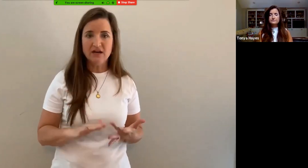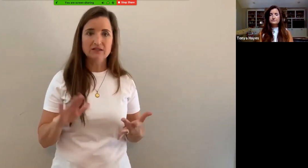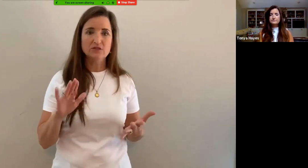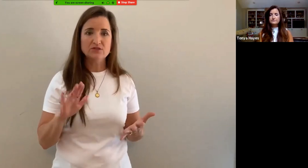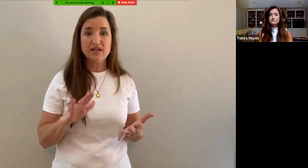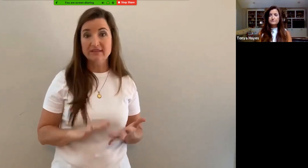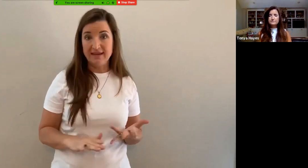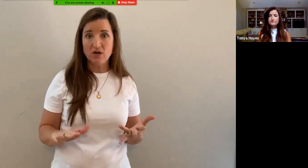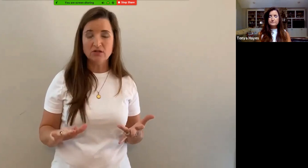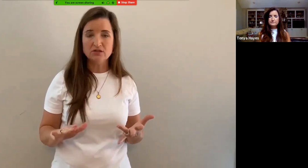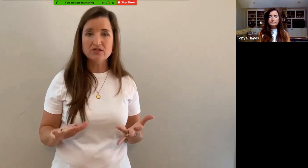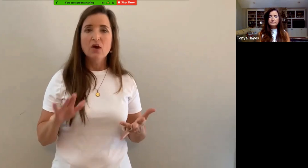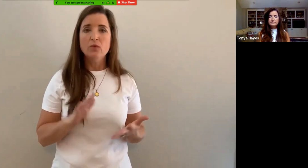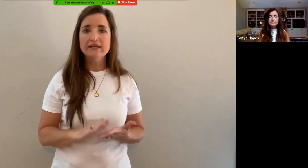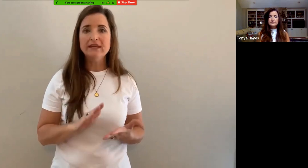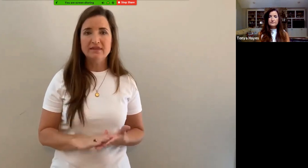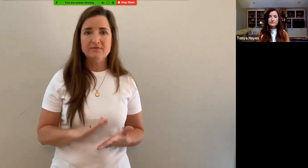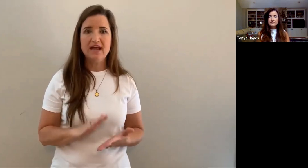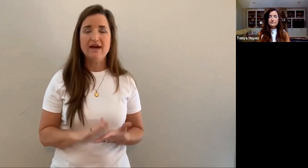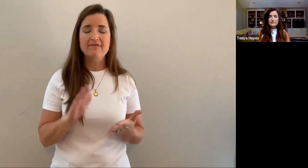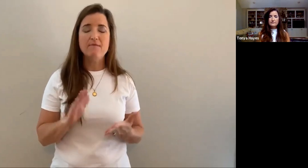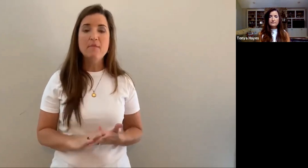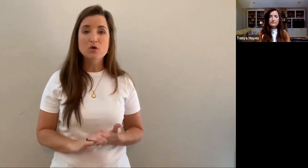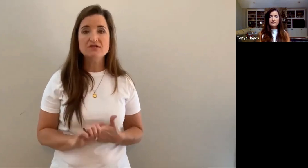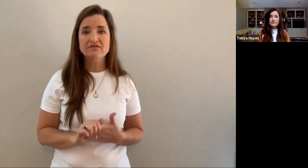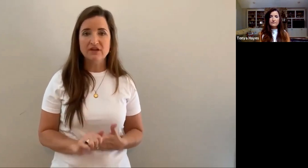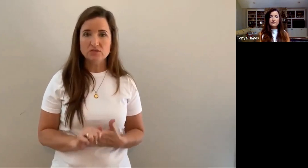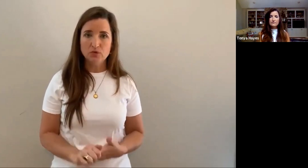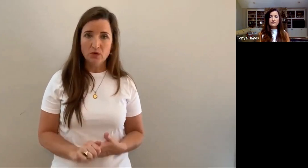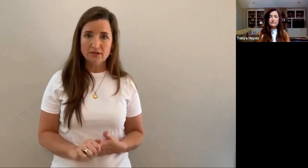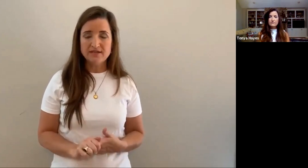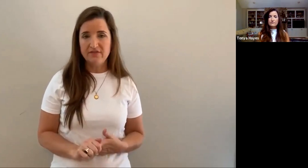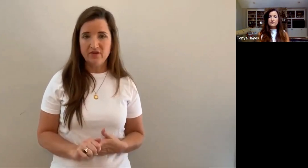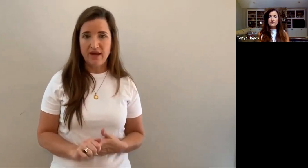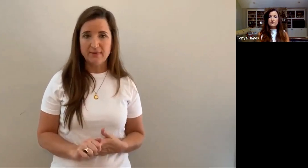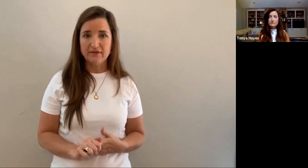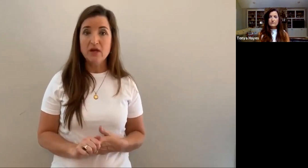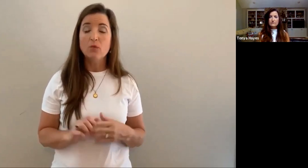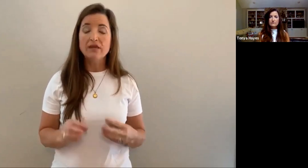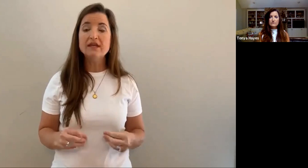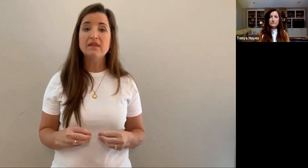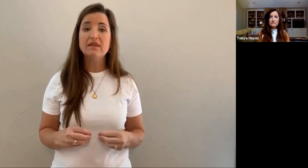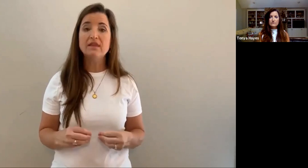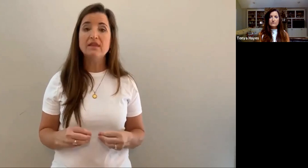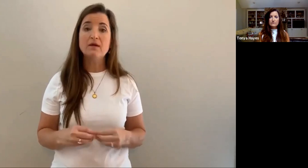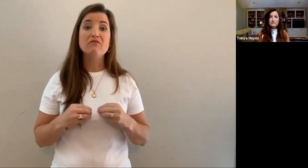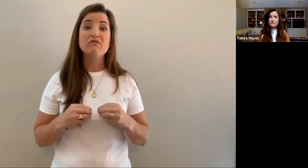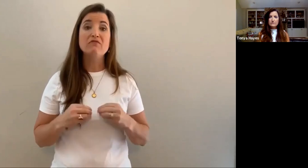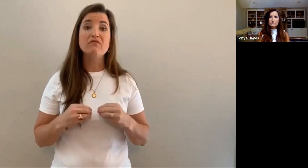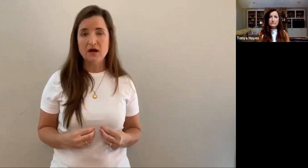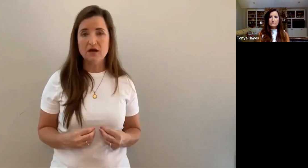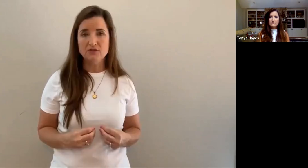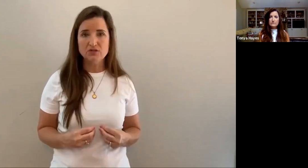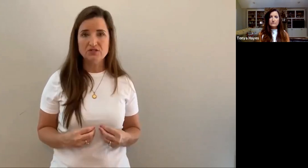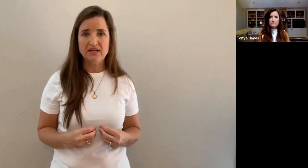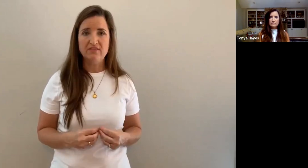and toddlers and late talkers, we need them to have the most functional words in their vocabulary. We need them